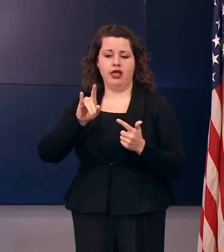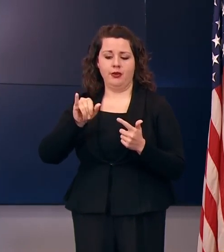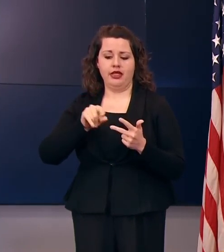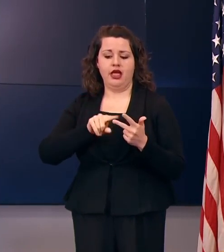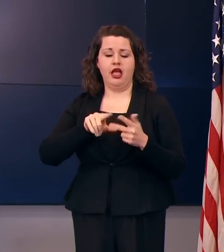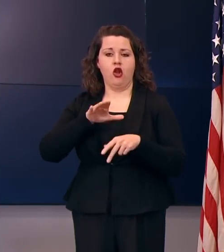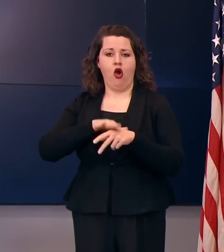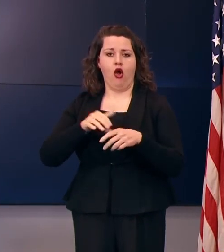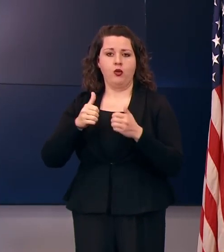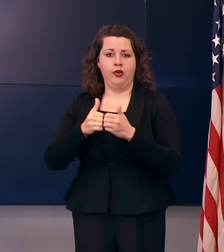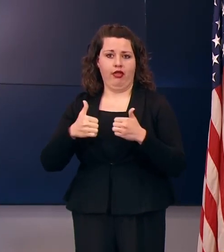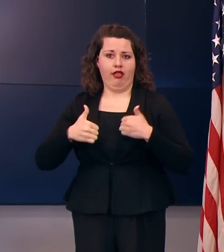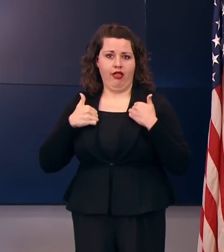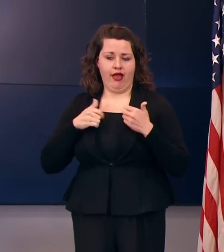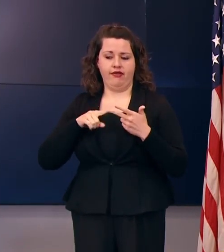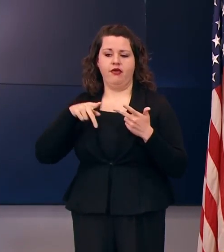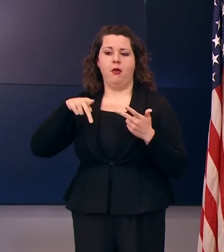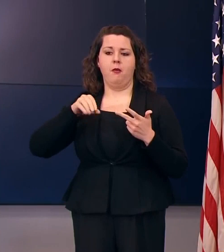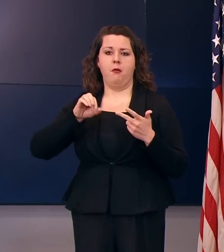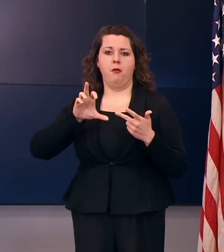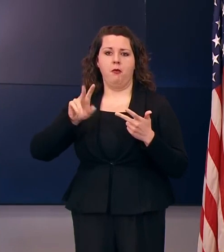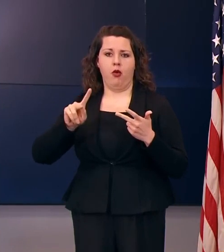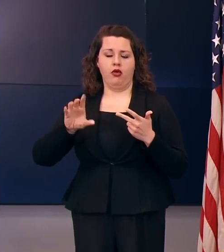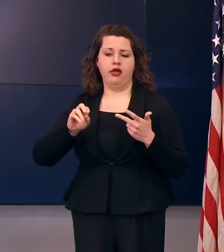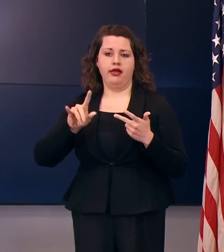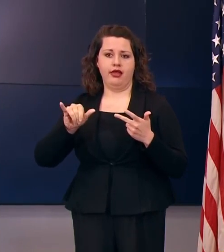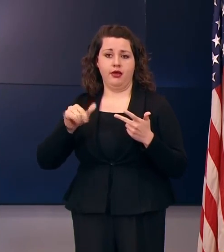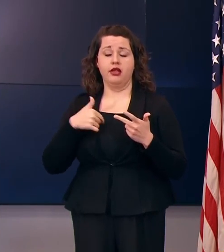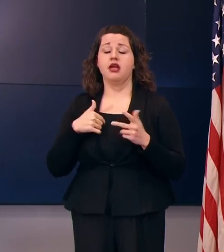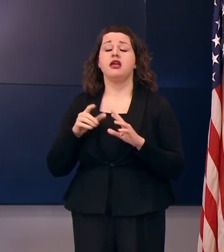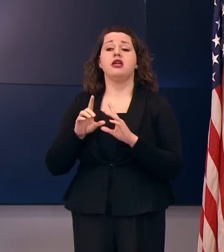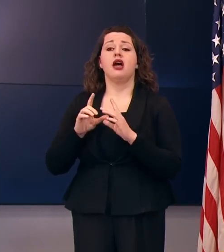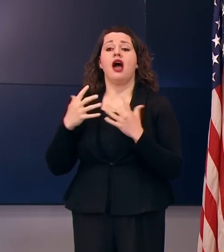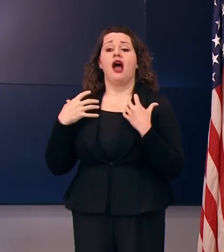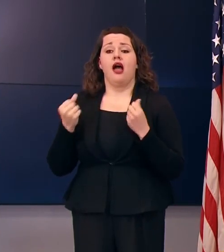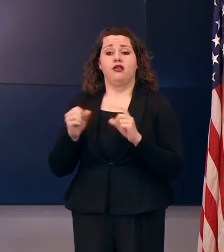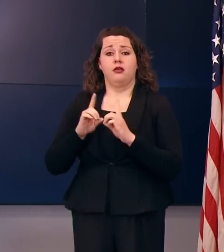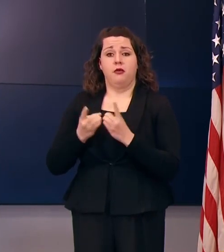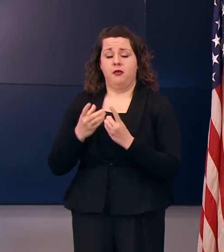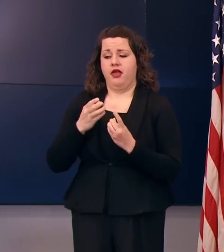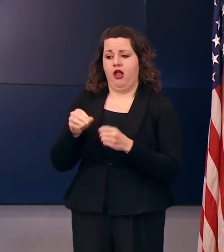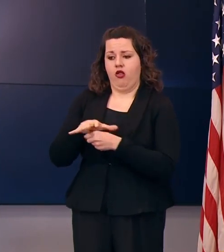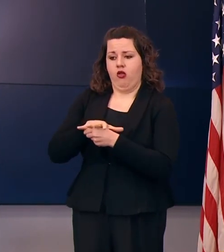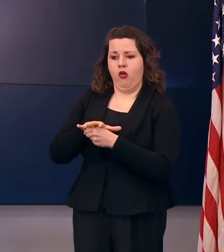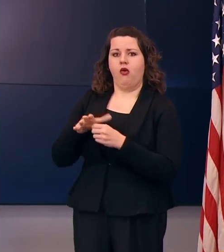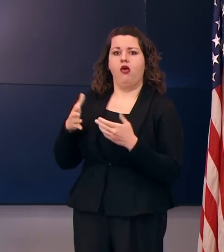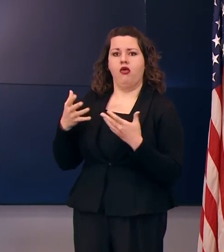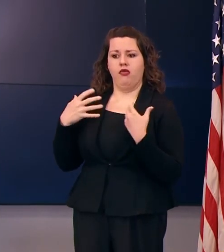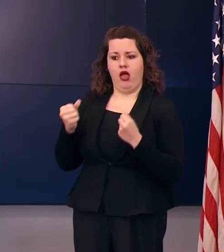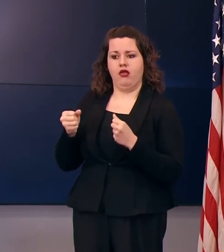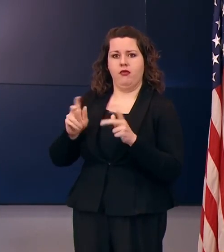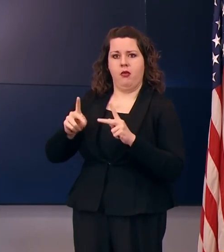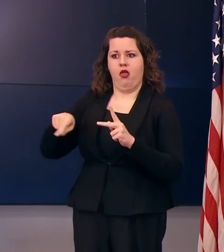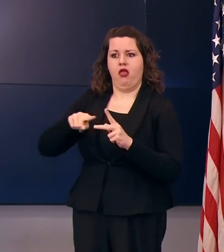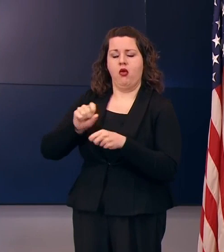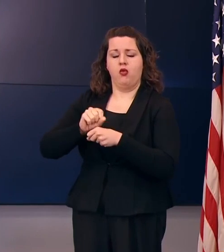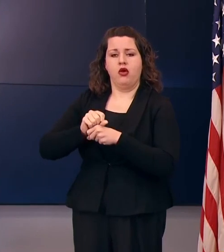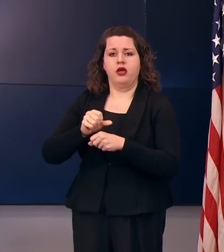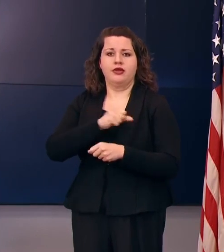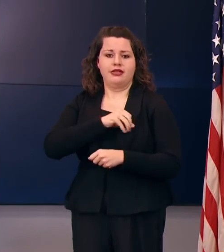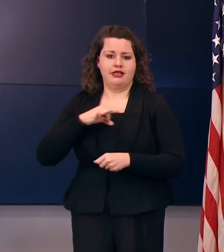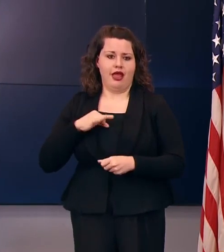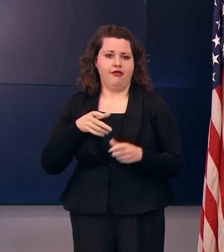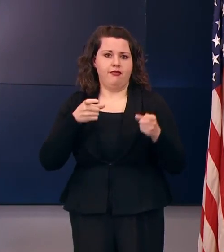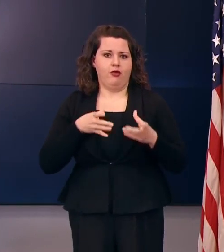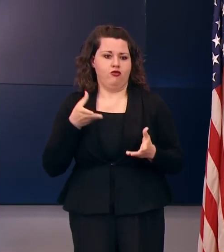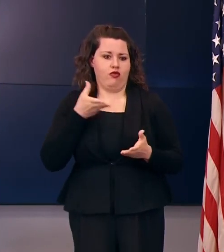residential facility located in Polk County. The Department of Public Health and the local public health officials are working with the management and staff at